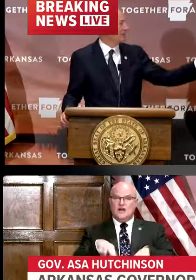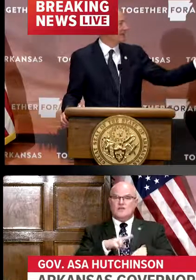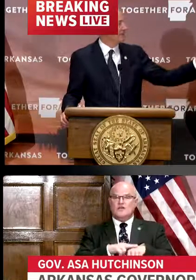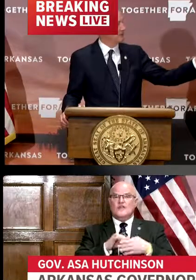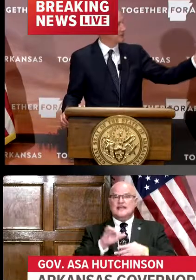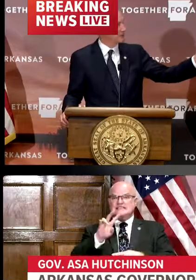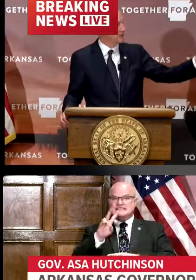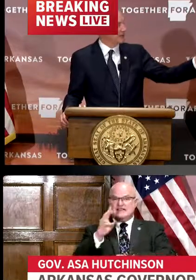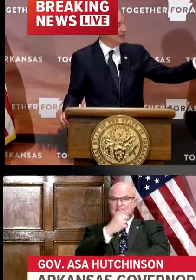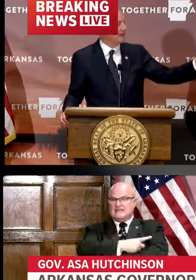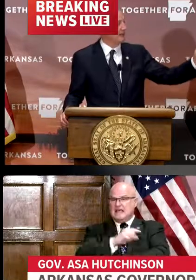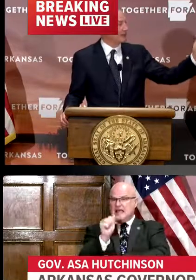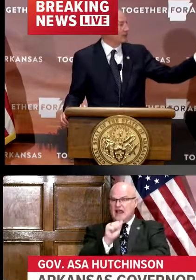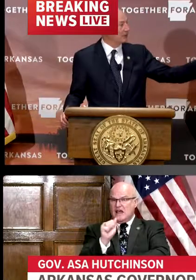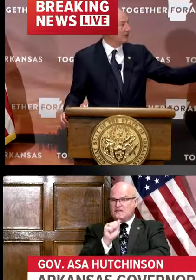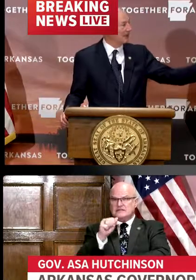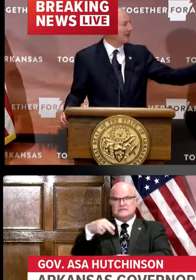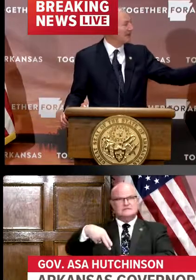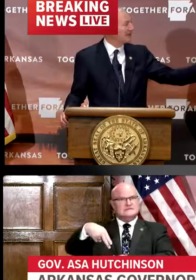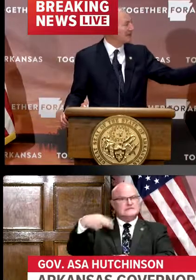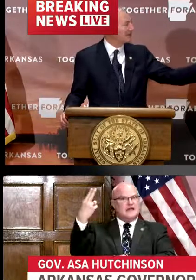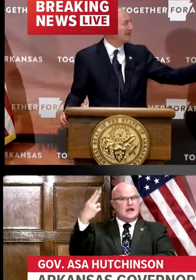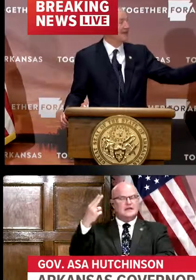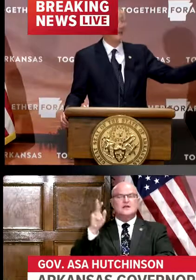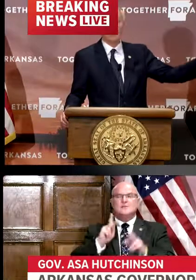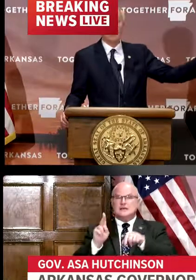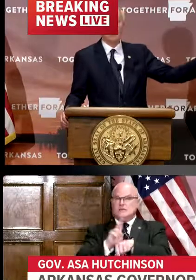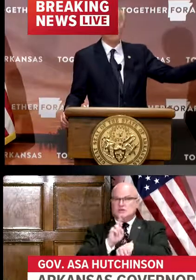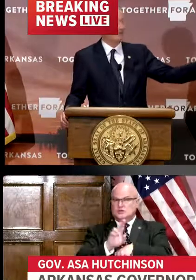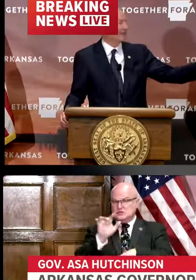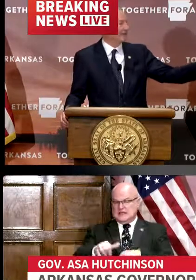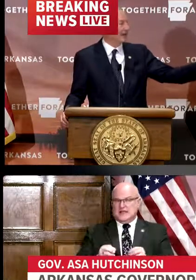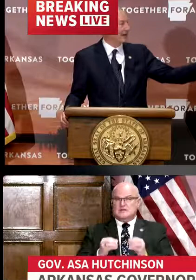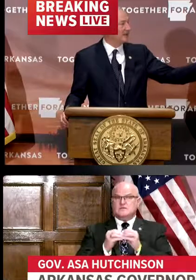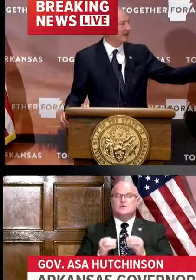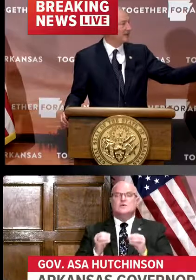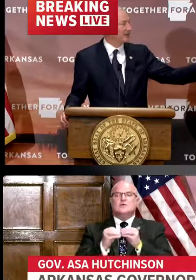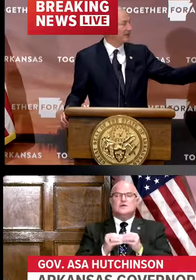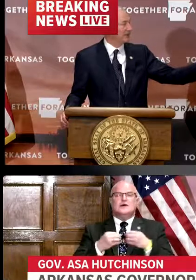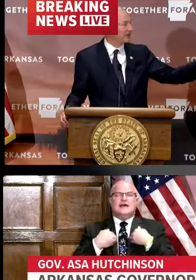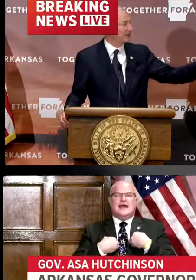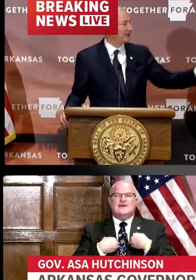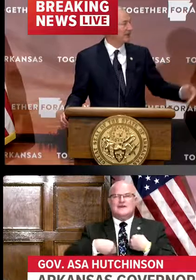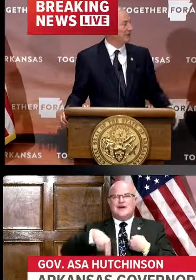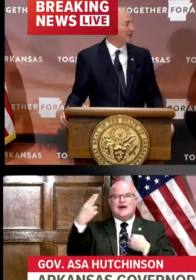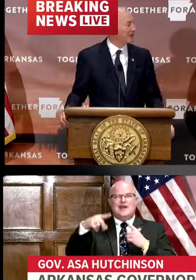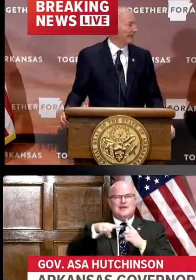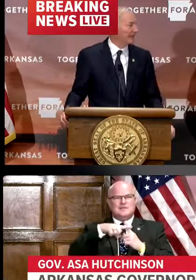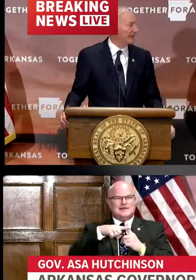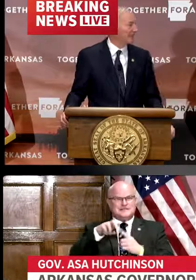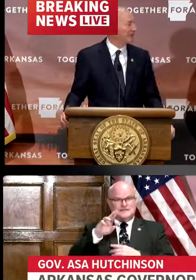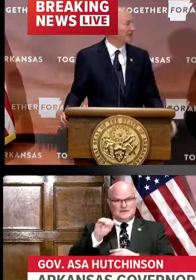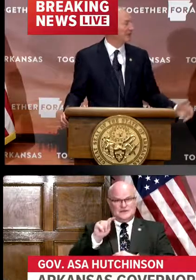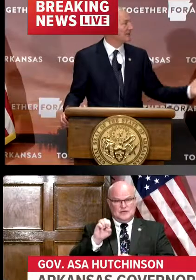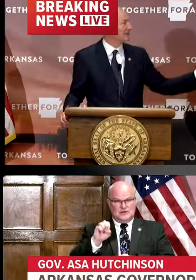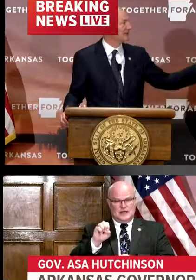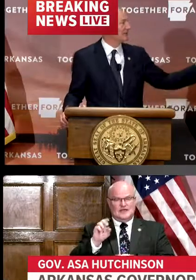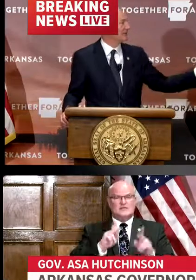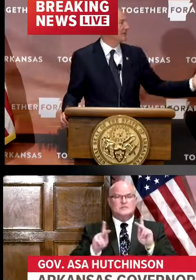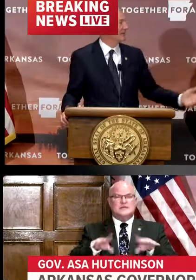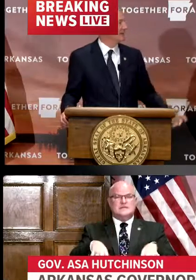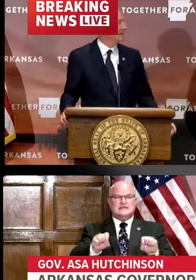7-day rolling average is much higher. People are utilizing that. They have a higher positivity rate for those that take an antigen